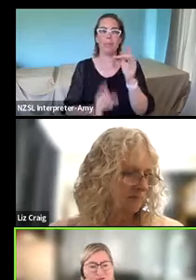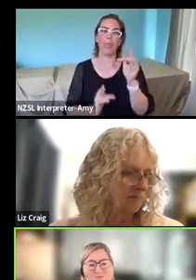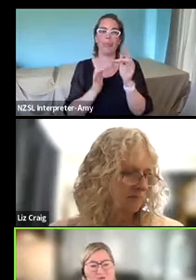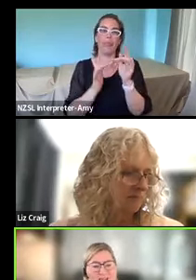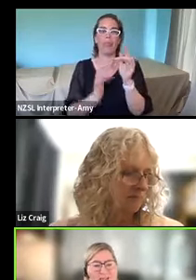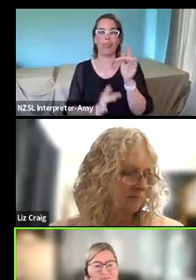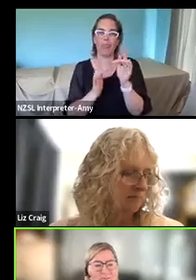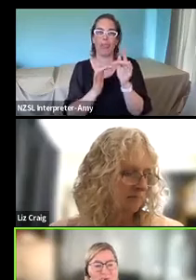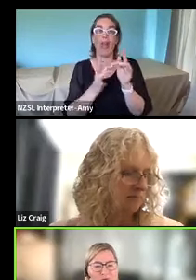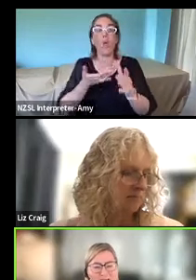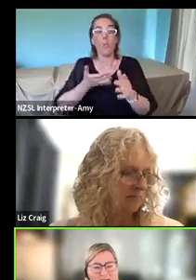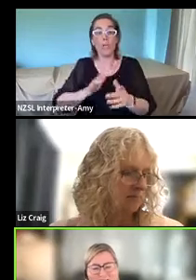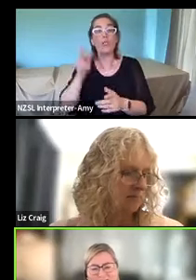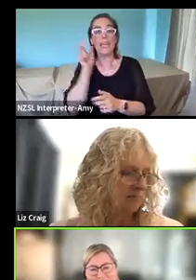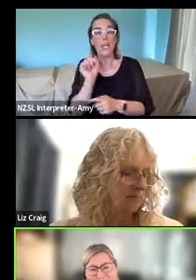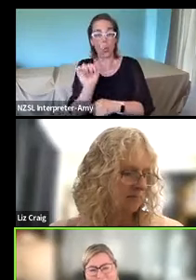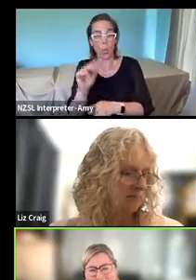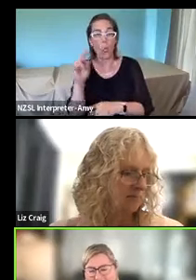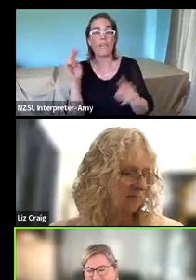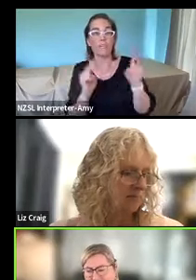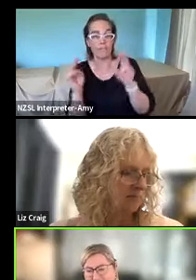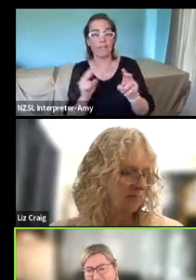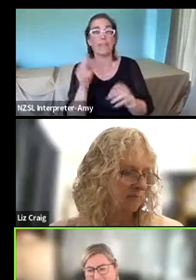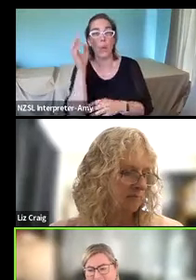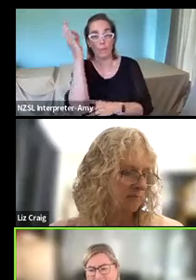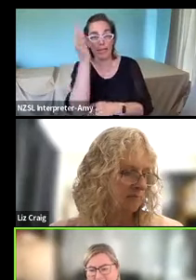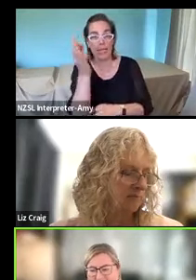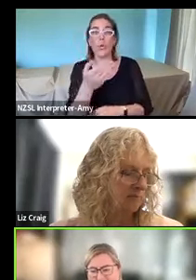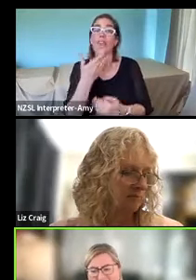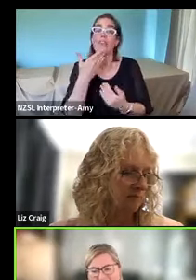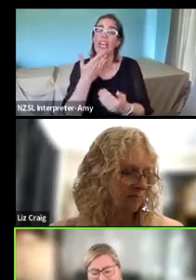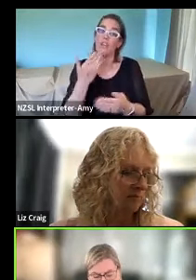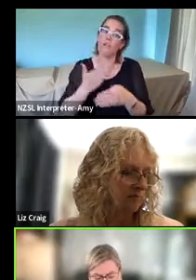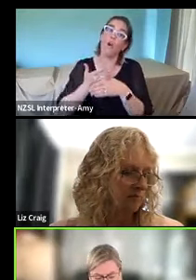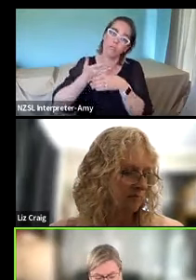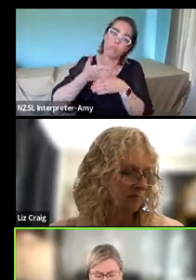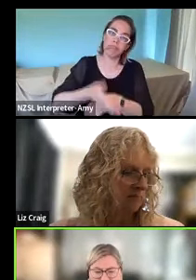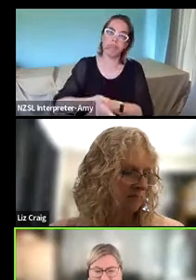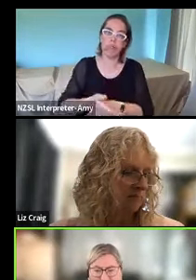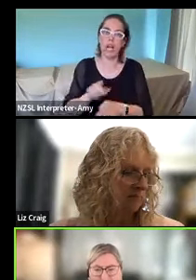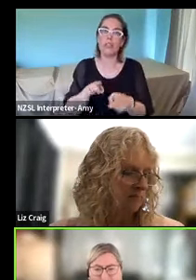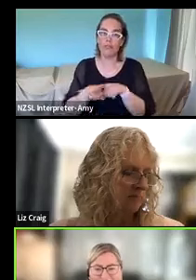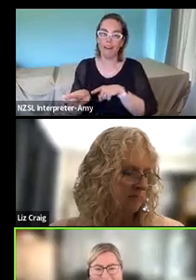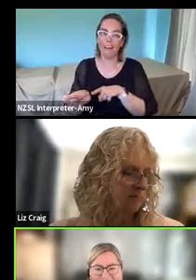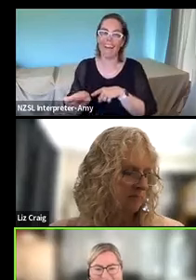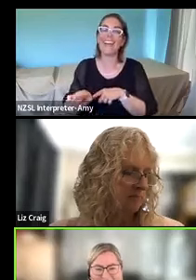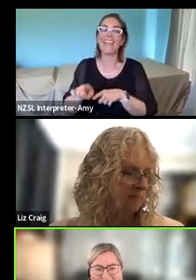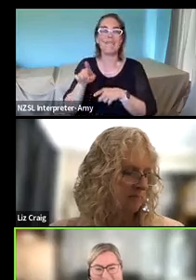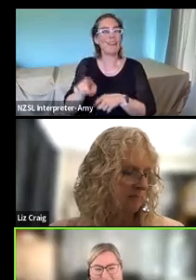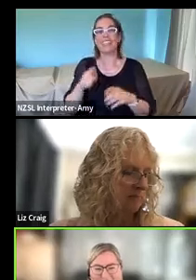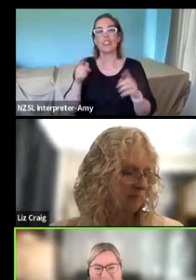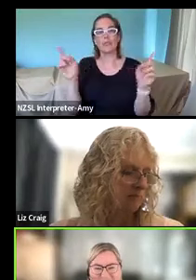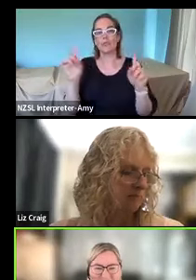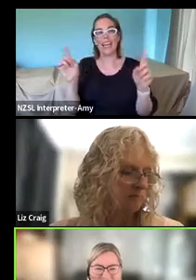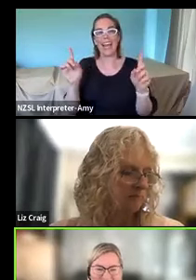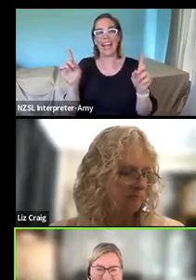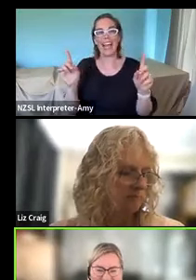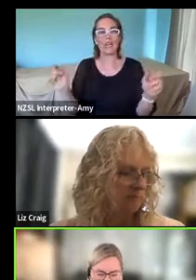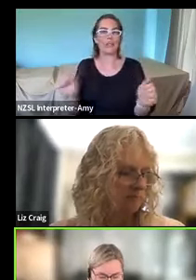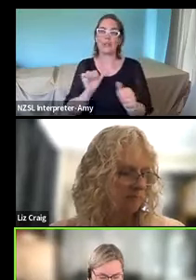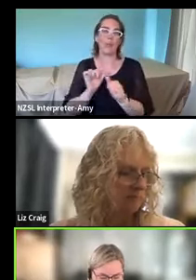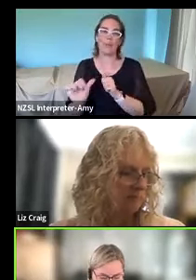and we do want to hear from you. So thanks for making a real effort. It's not been in our best